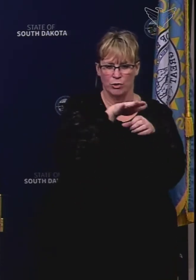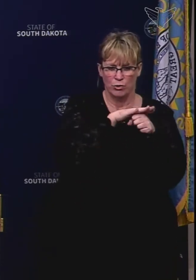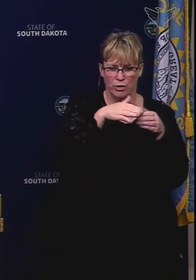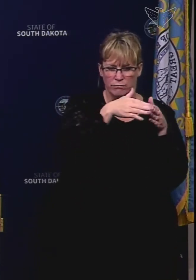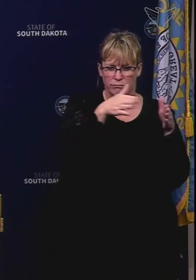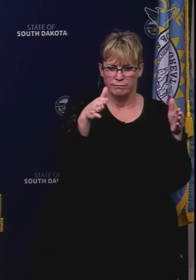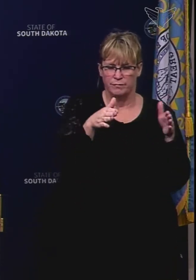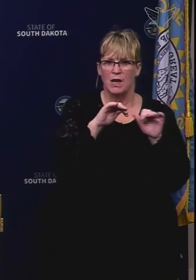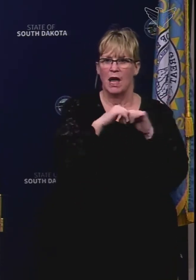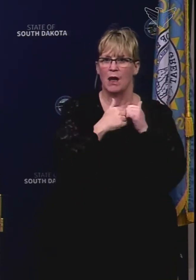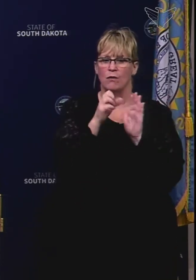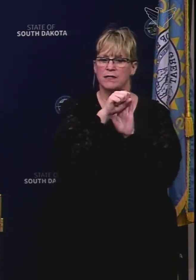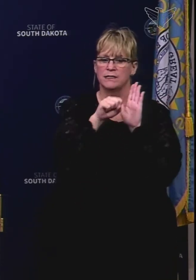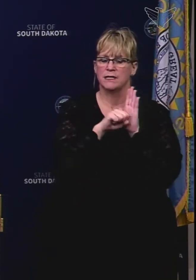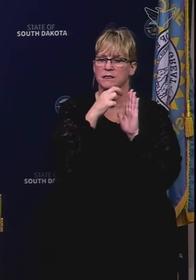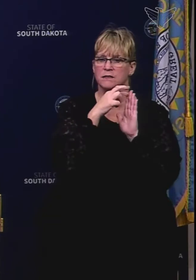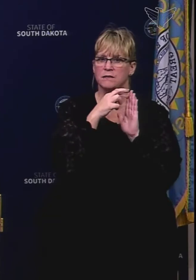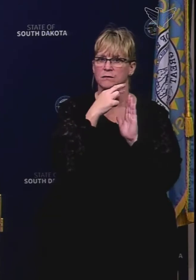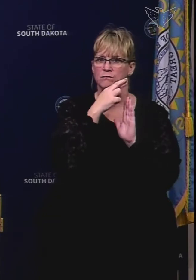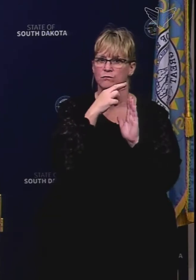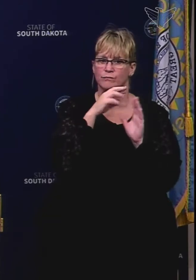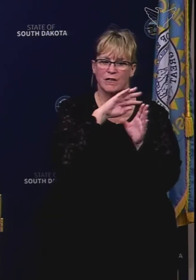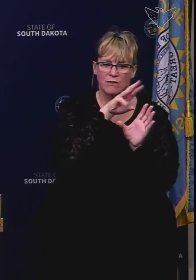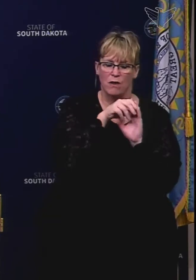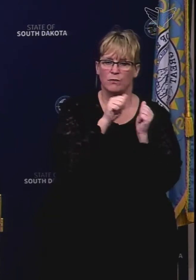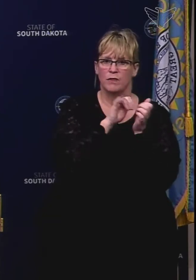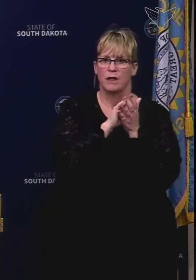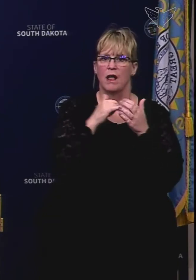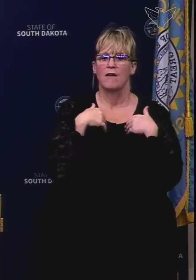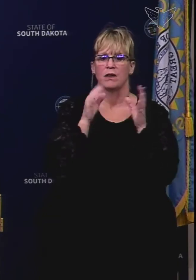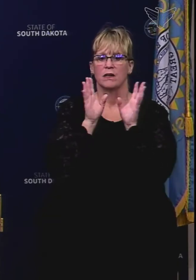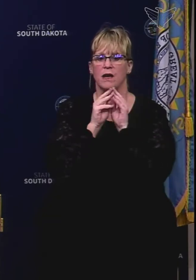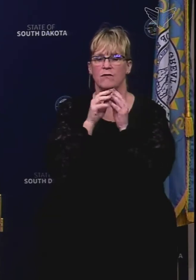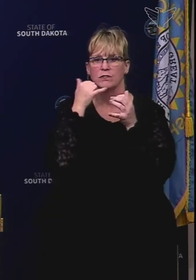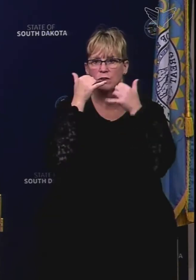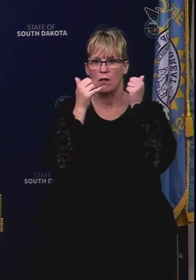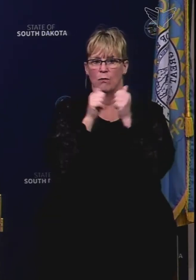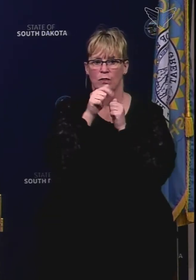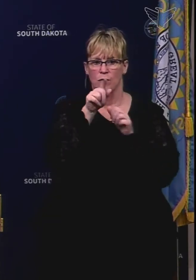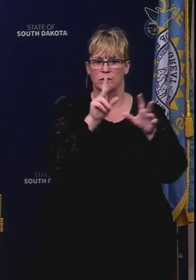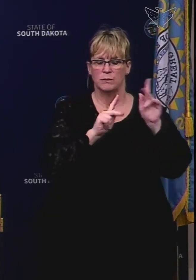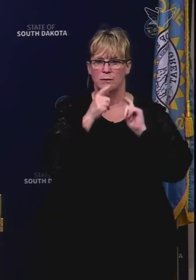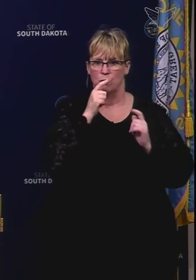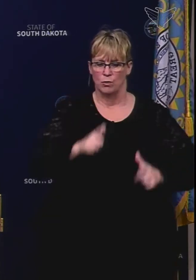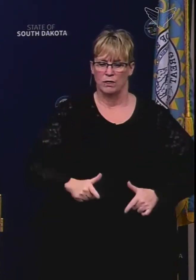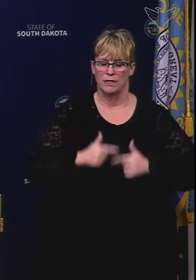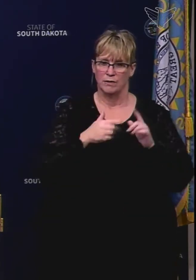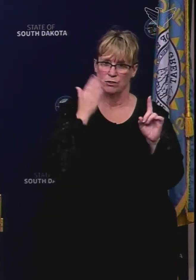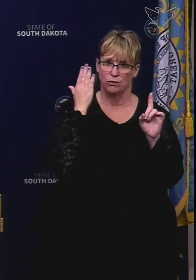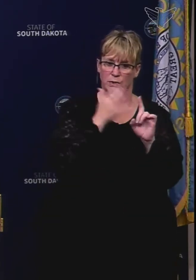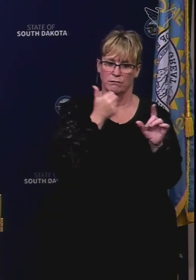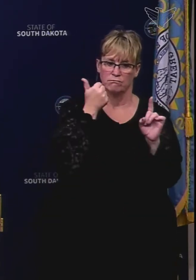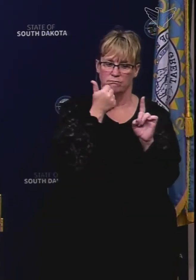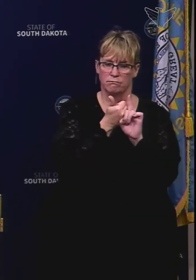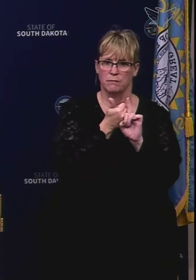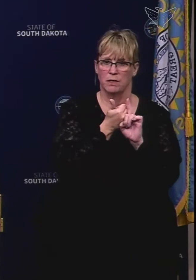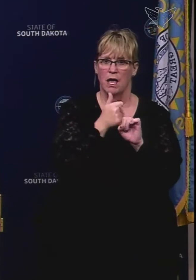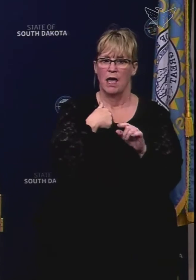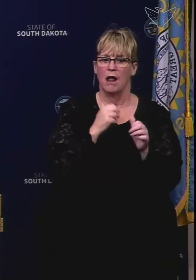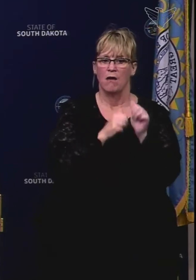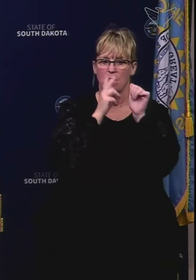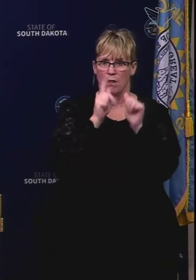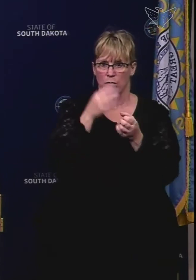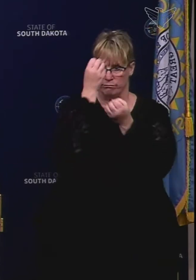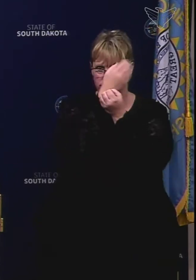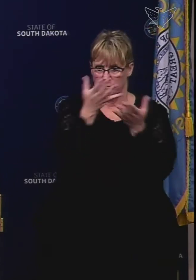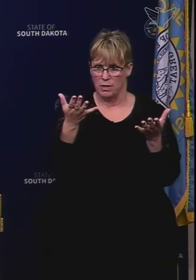state has in this situation. So I'm going to be hosting a conference call with these residents that are directly impacted, and I'll follow up